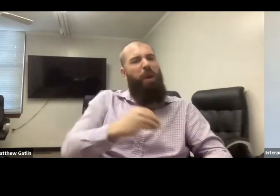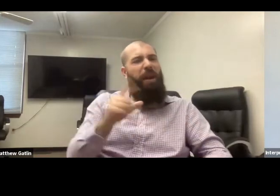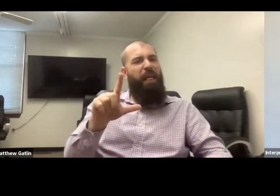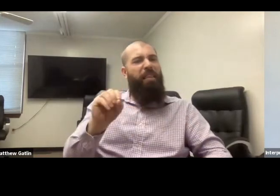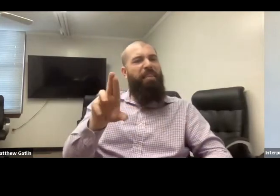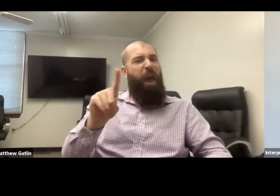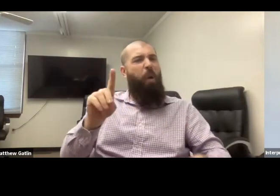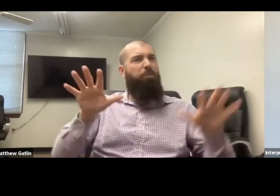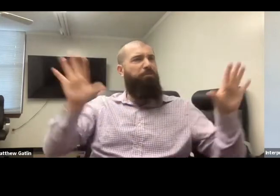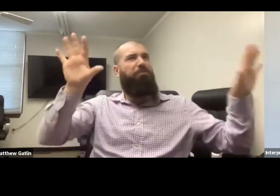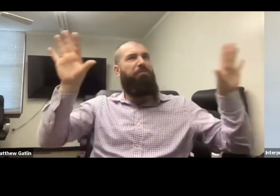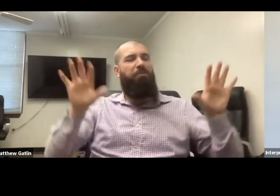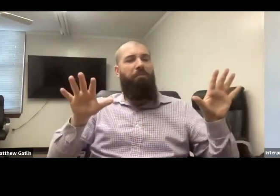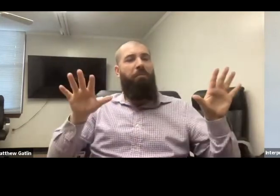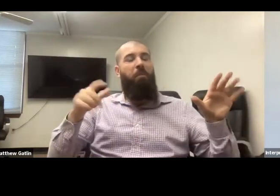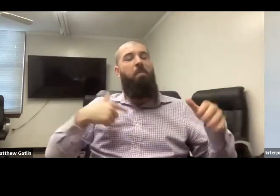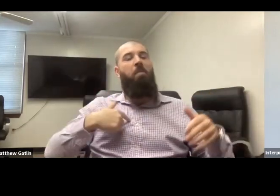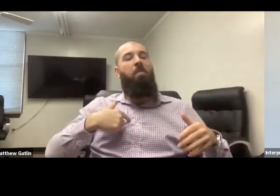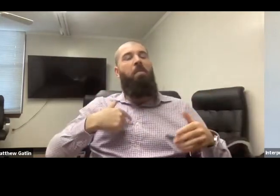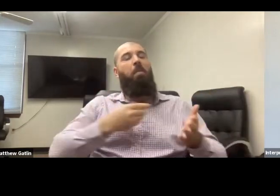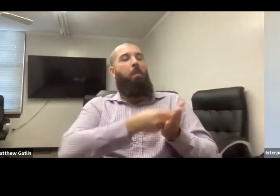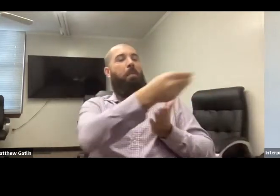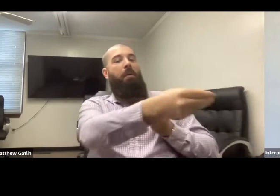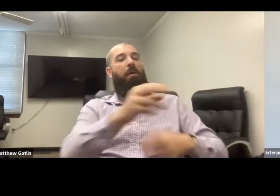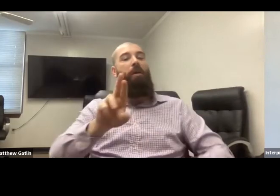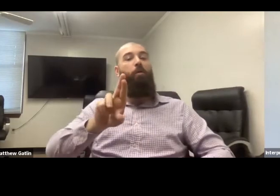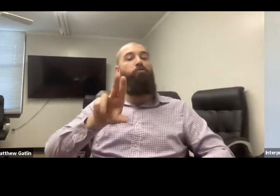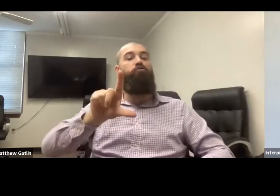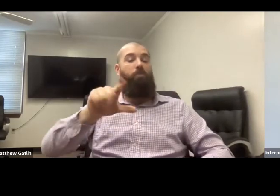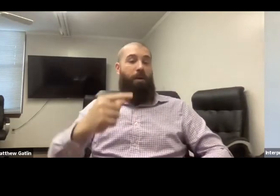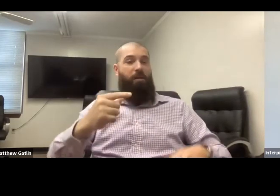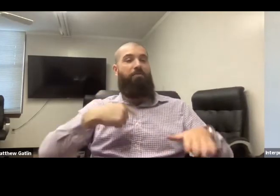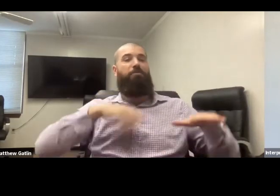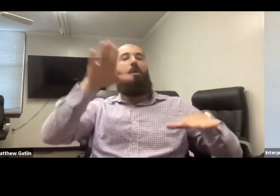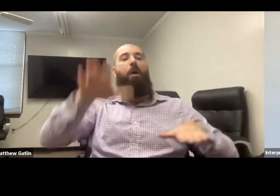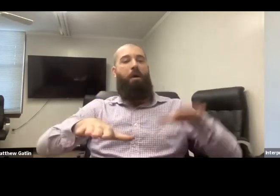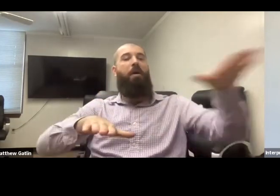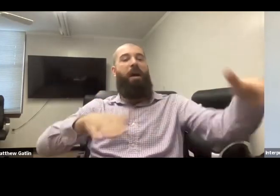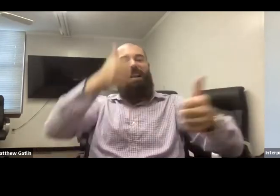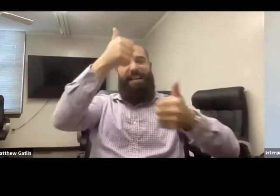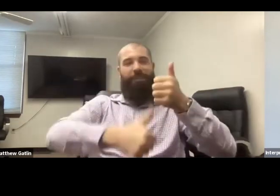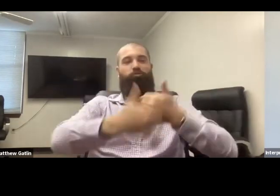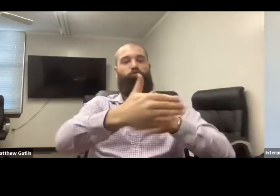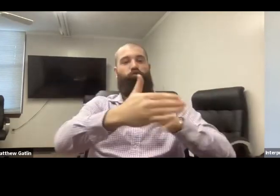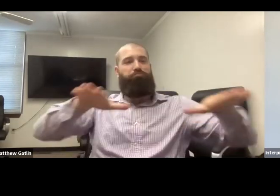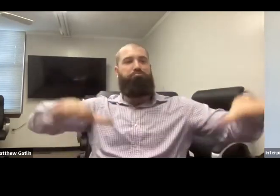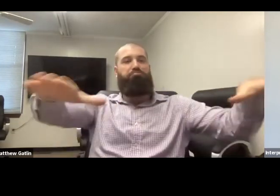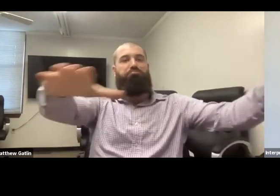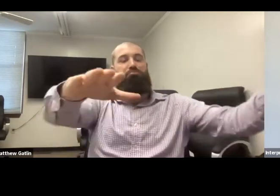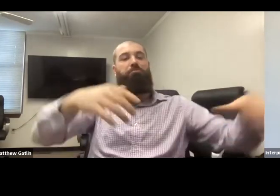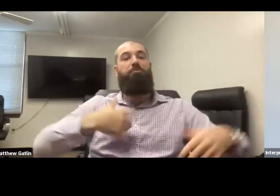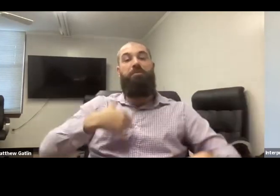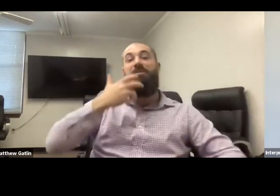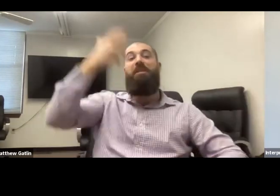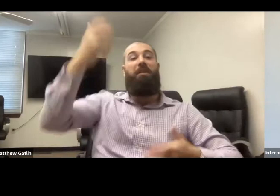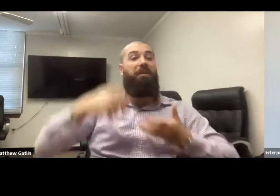noticed it was pretty loud. You know, it's kind of echoing. So I bought a rug and put rugs in